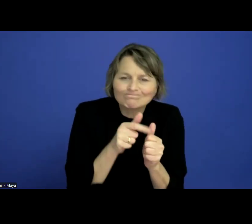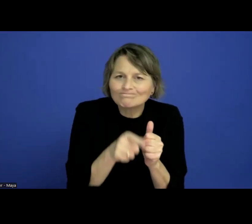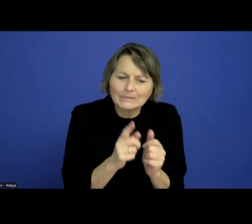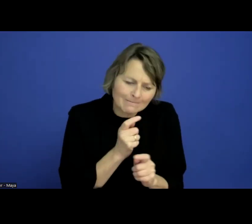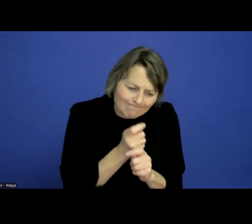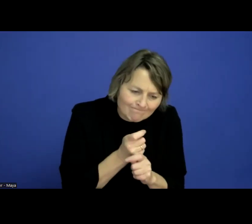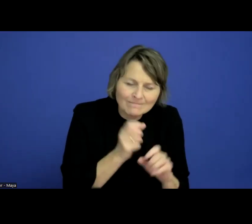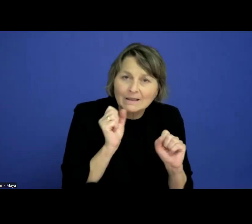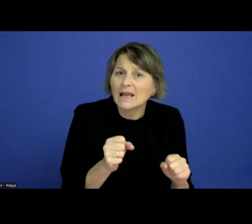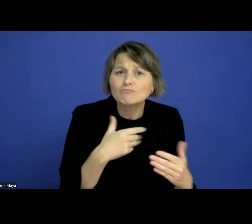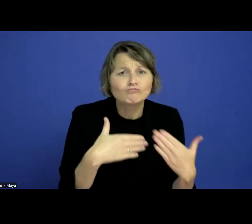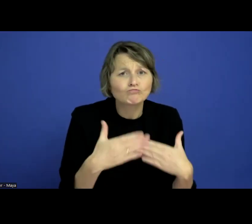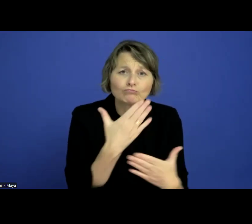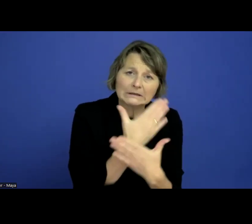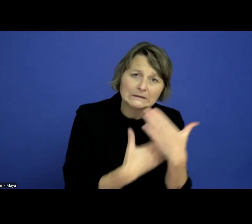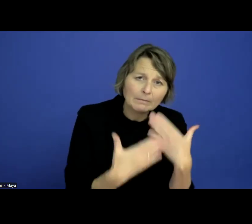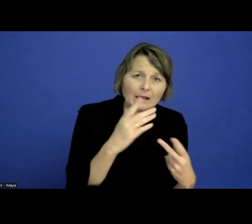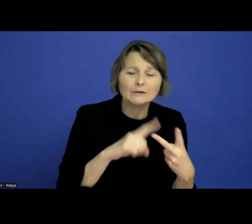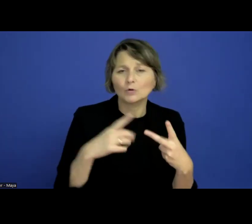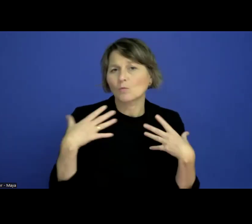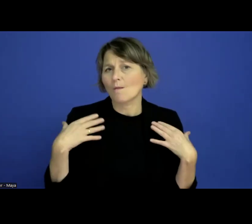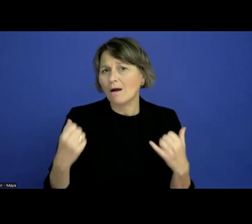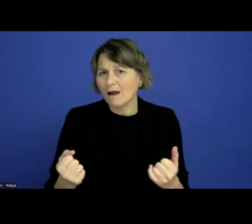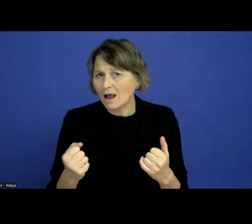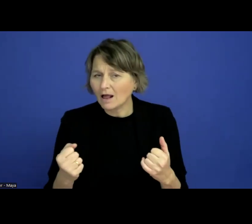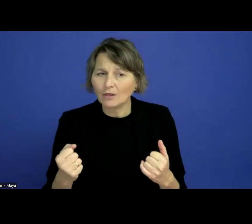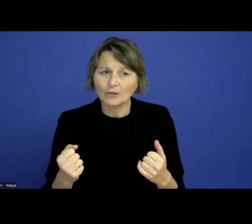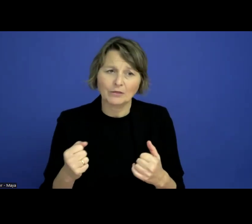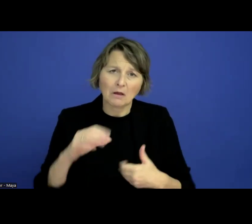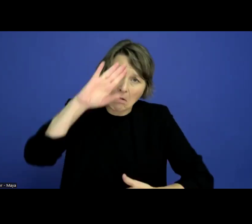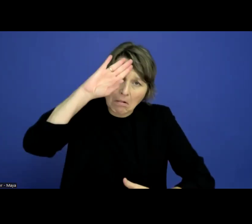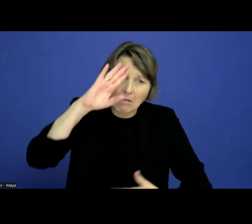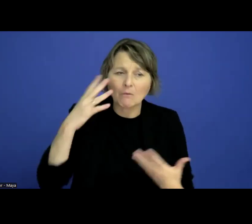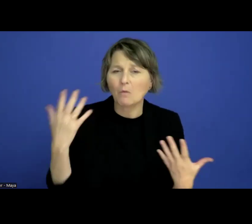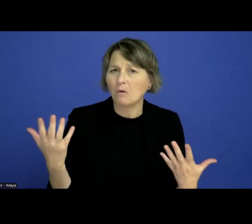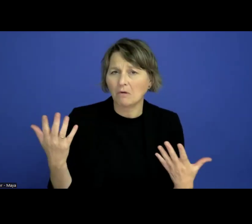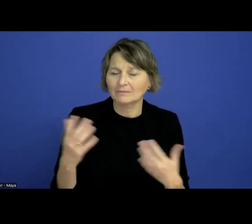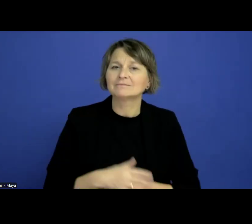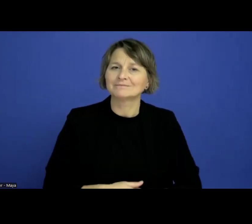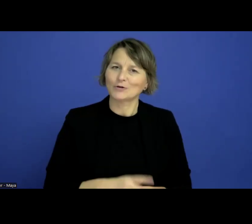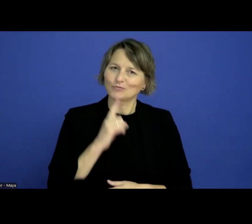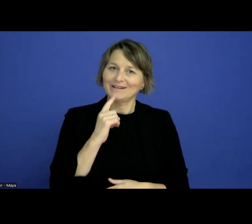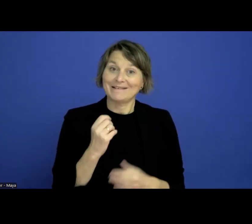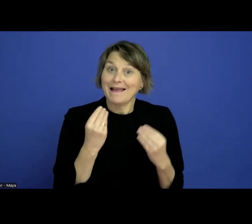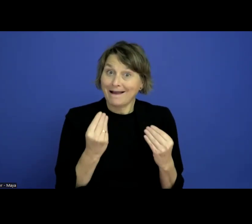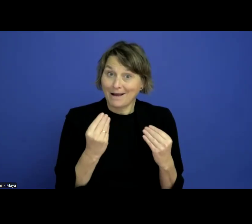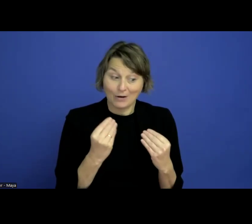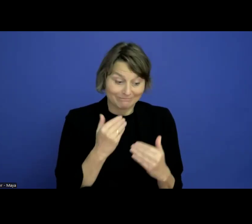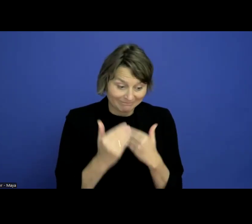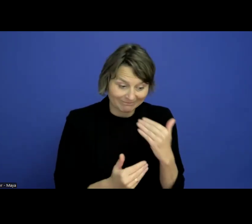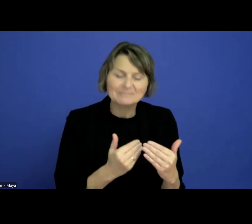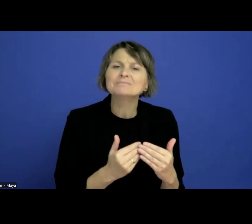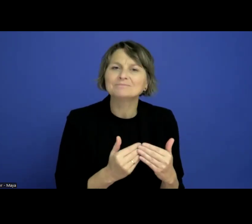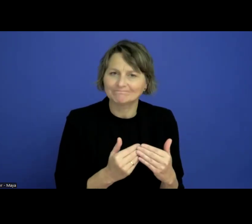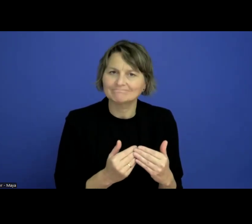health condition. So this means, for instance, offering up to 5 days